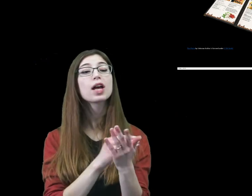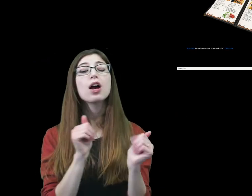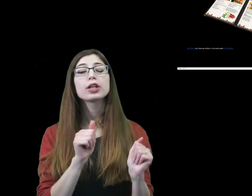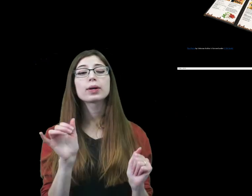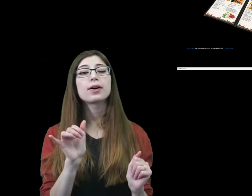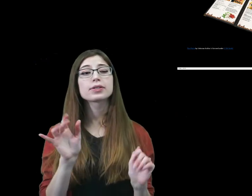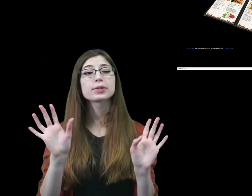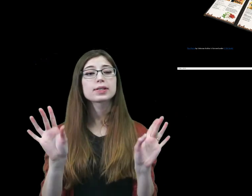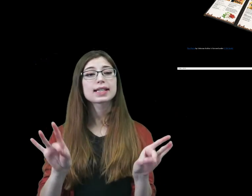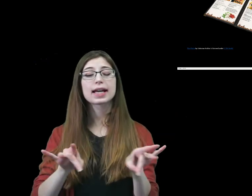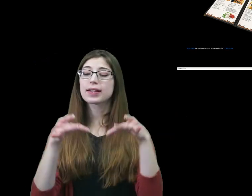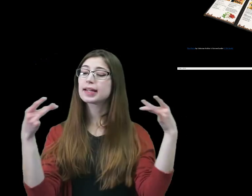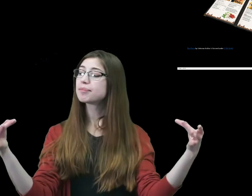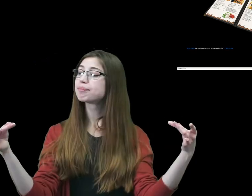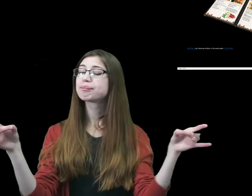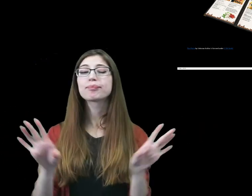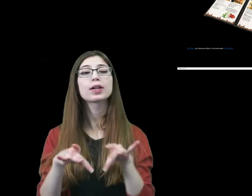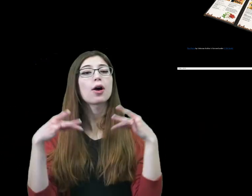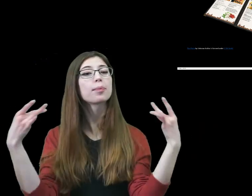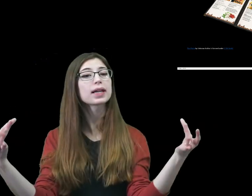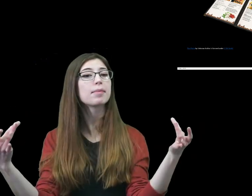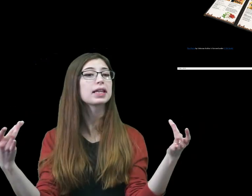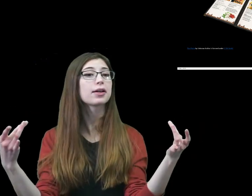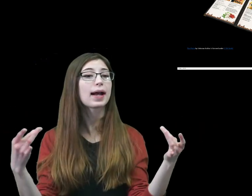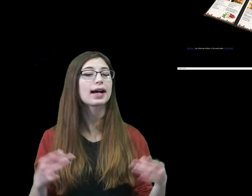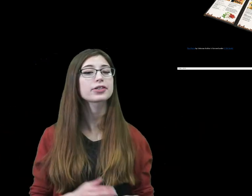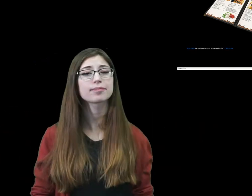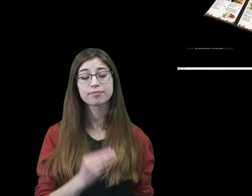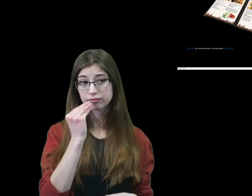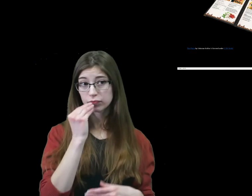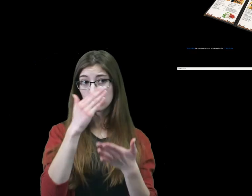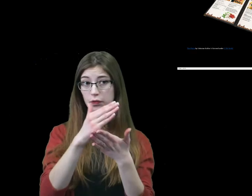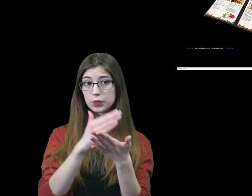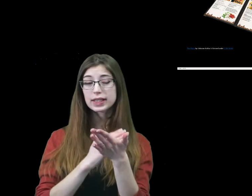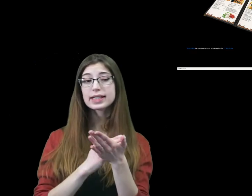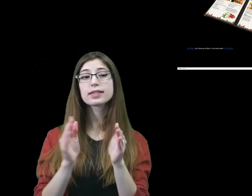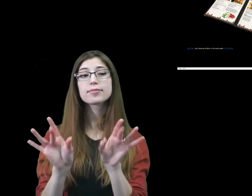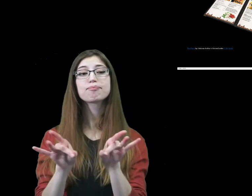You can also do this kind of like opening a menu action. Food list.